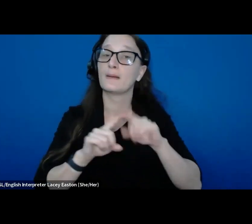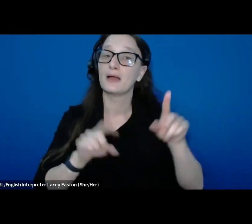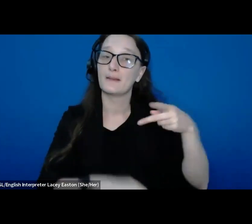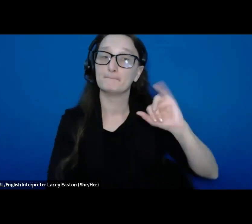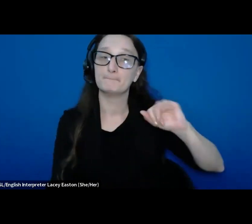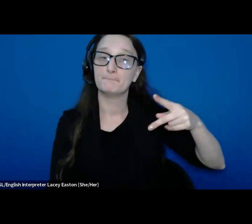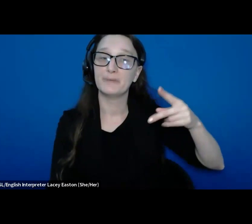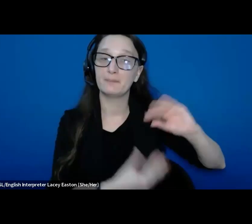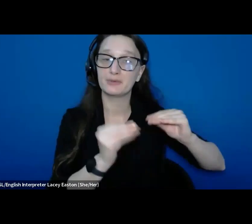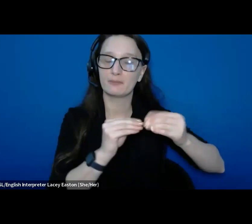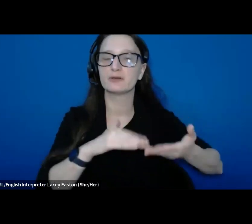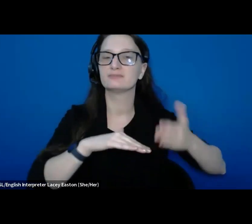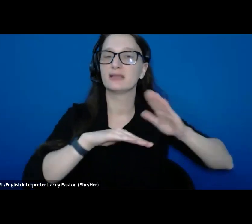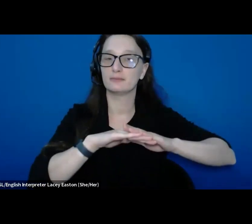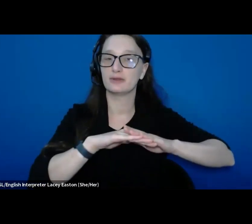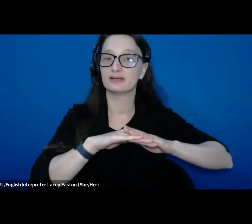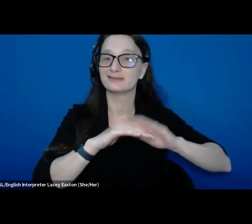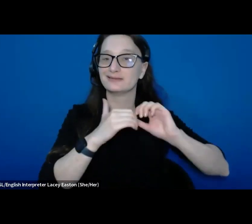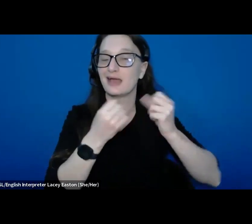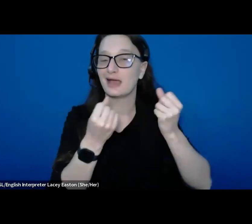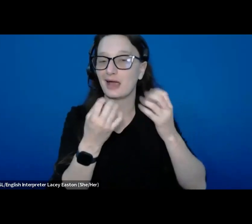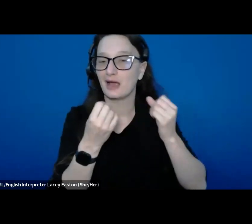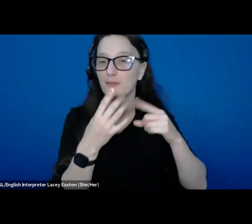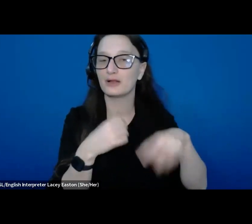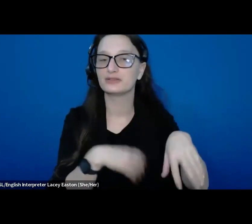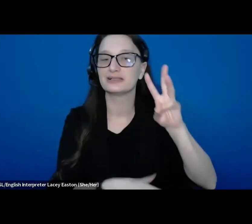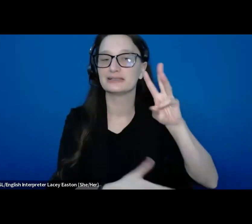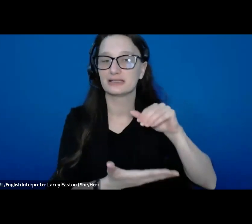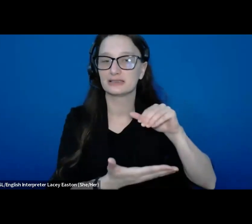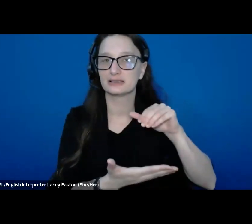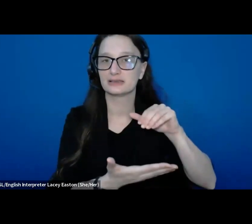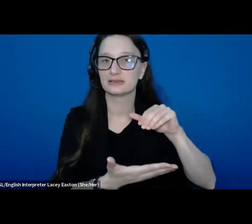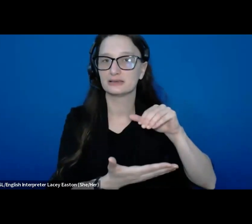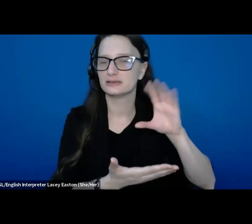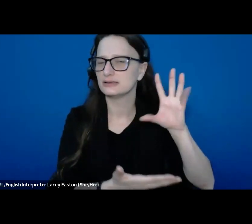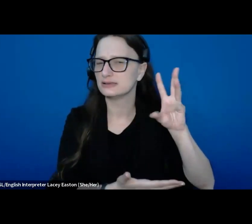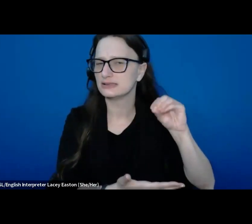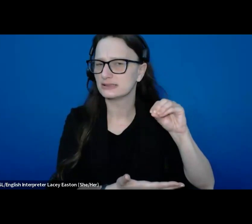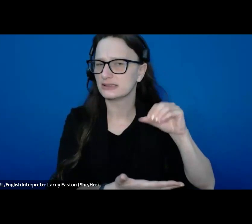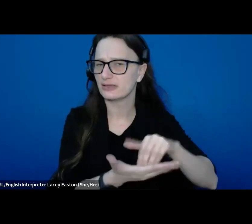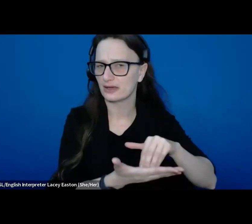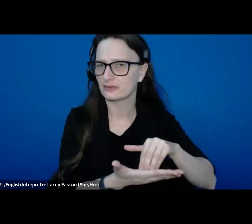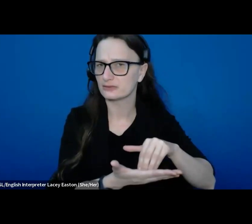about 1,600. So right now, or in fiscal year 22-23, there were